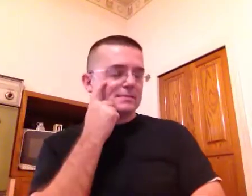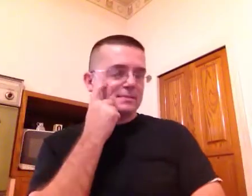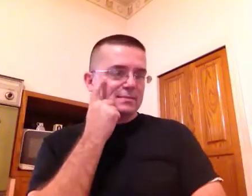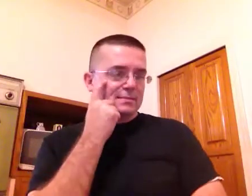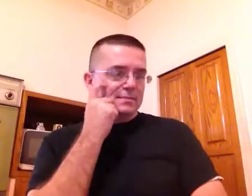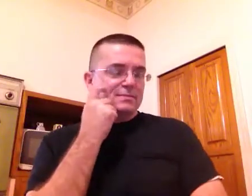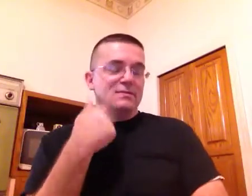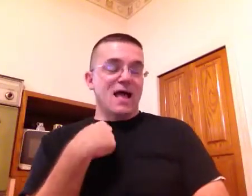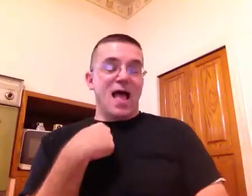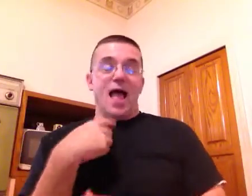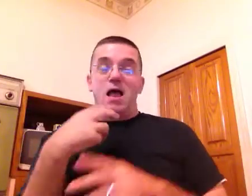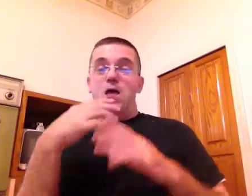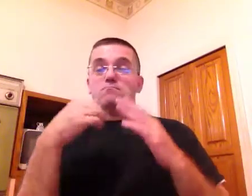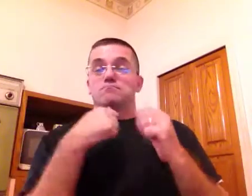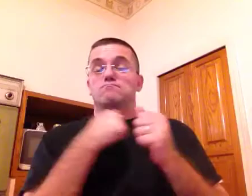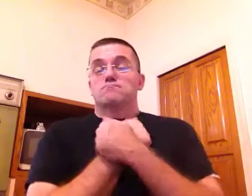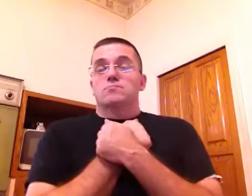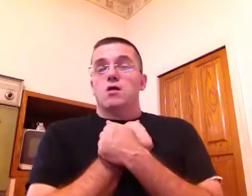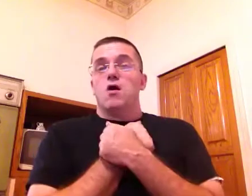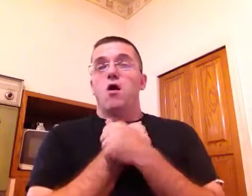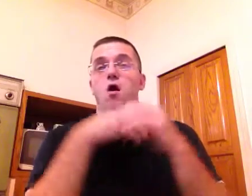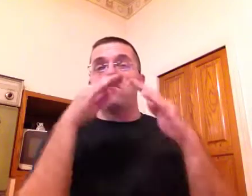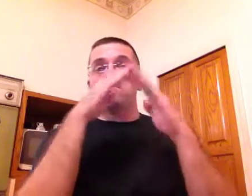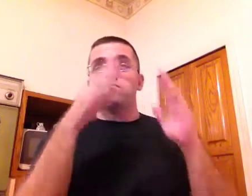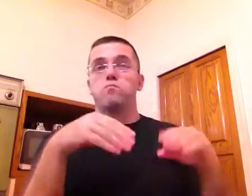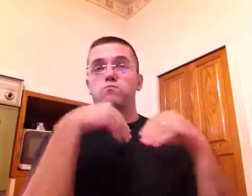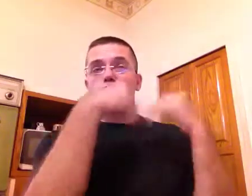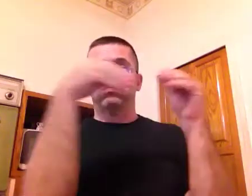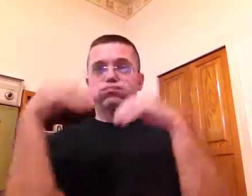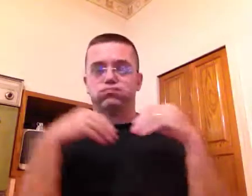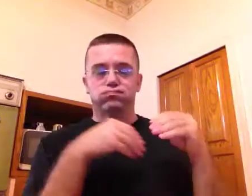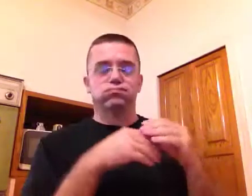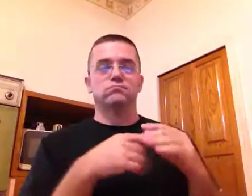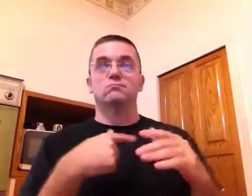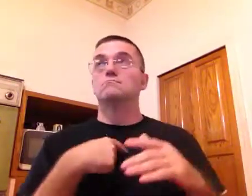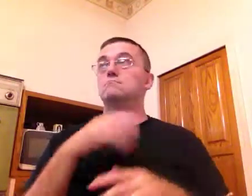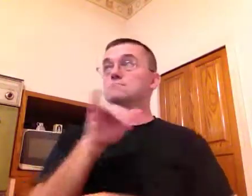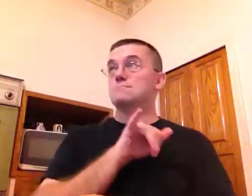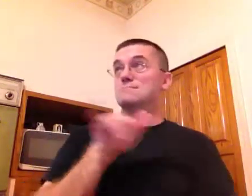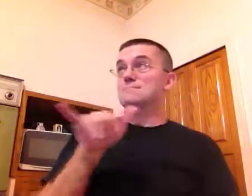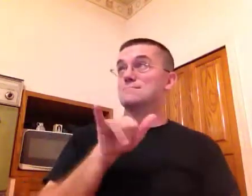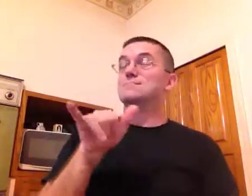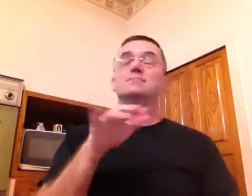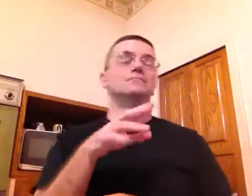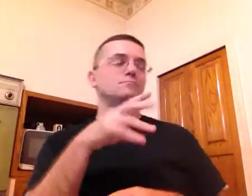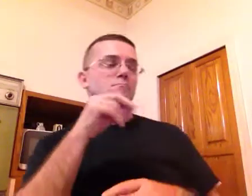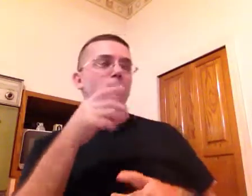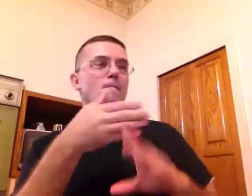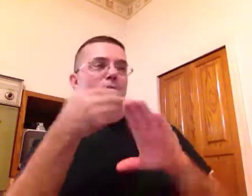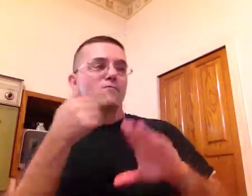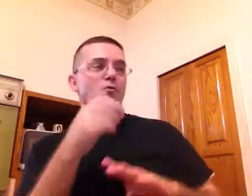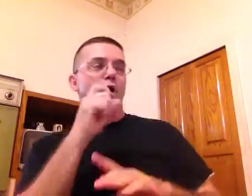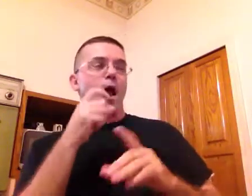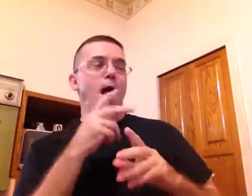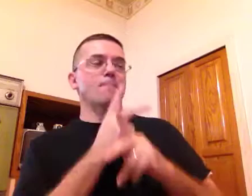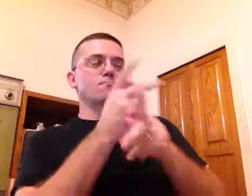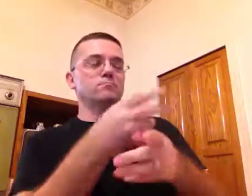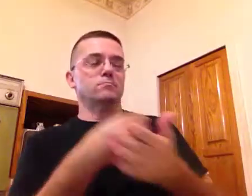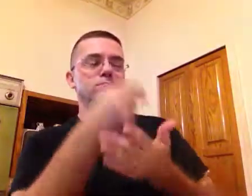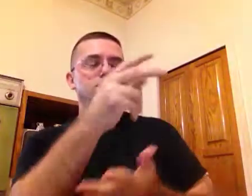I'm a real estate guy. I love real estate. And before I made 6.25% loaning money on a building, I would just buy a